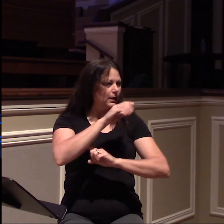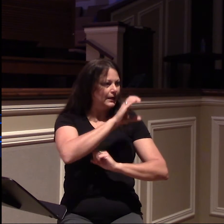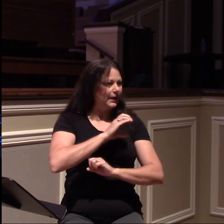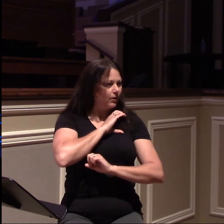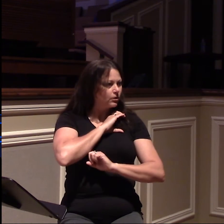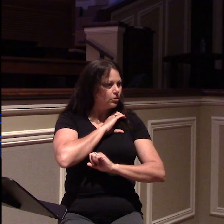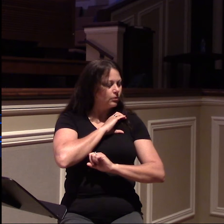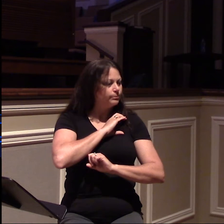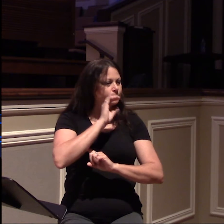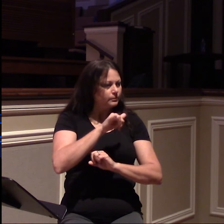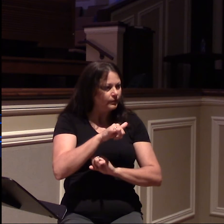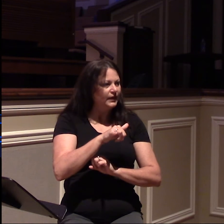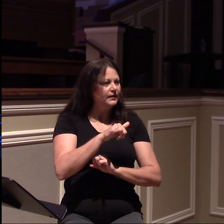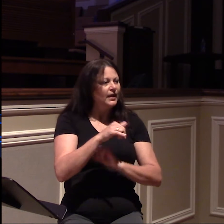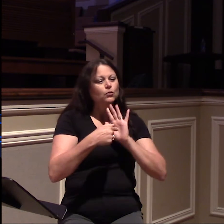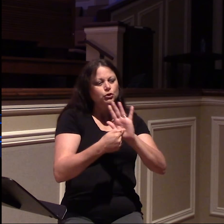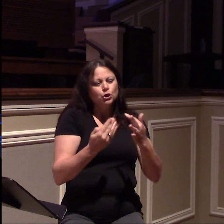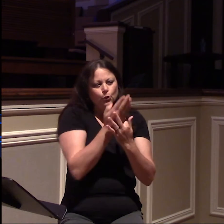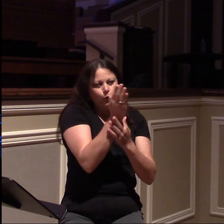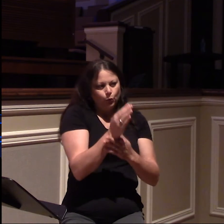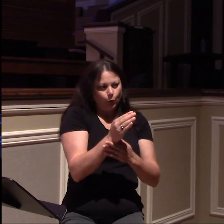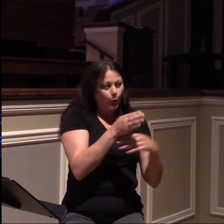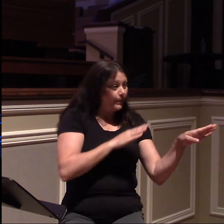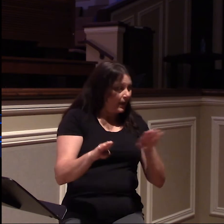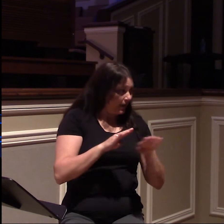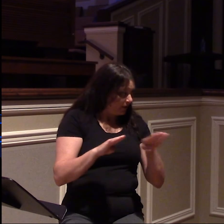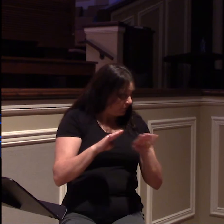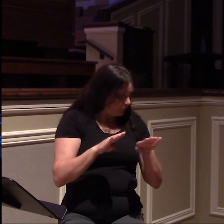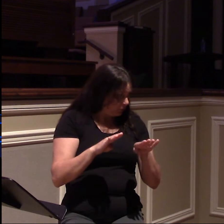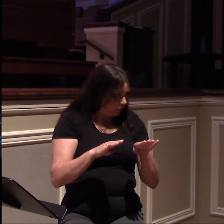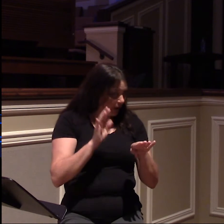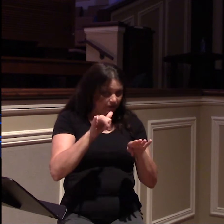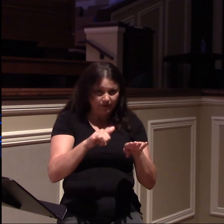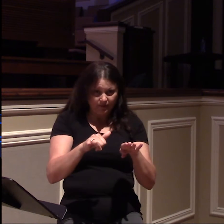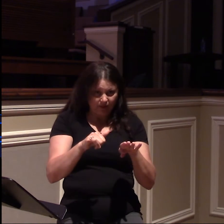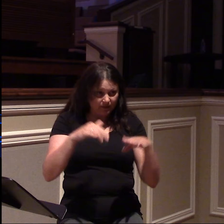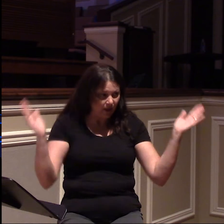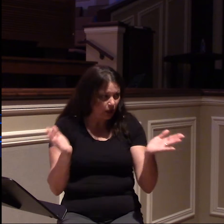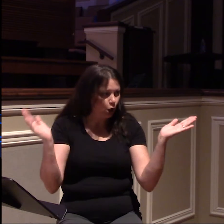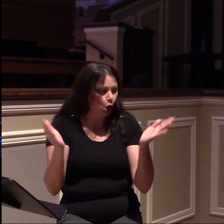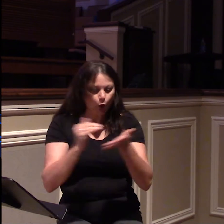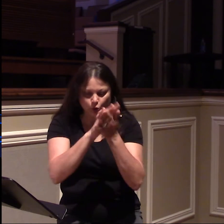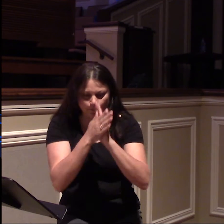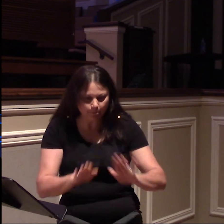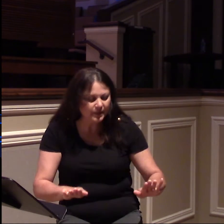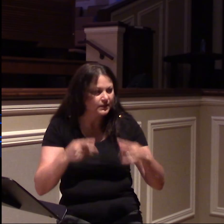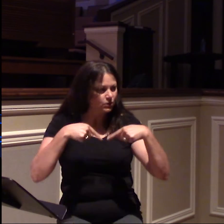way they live. They are upright, holy, that they promote peace in the midst of